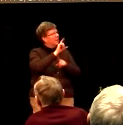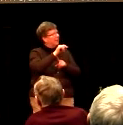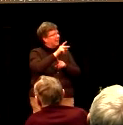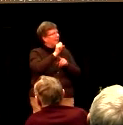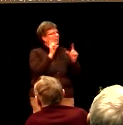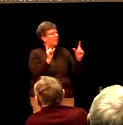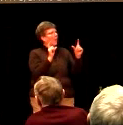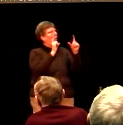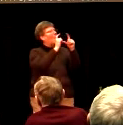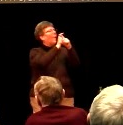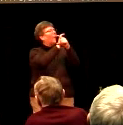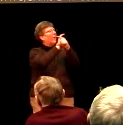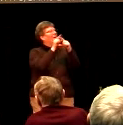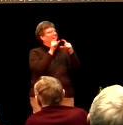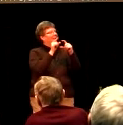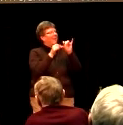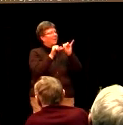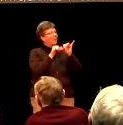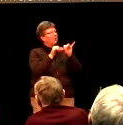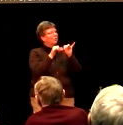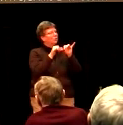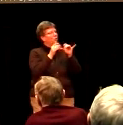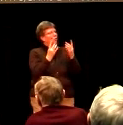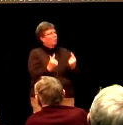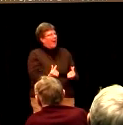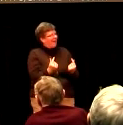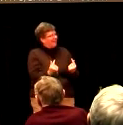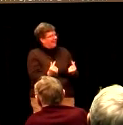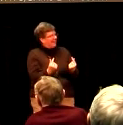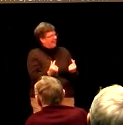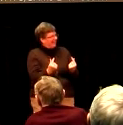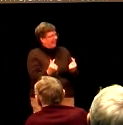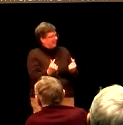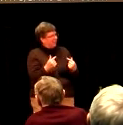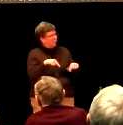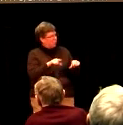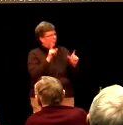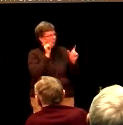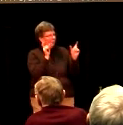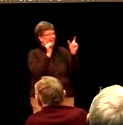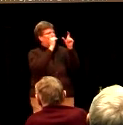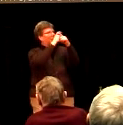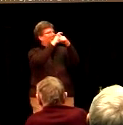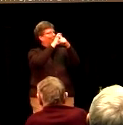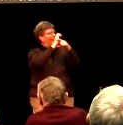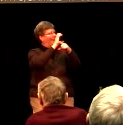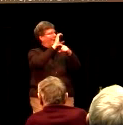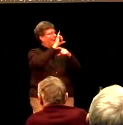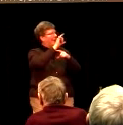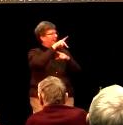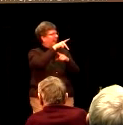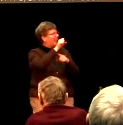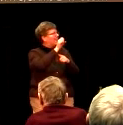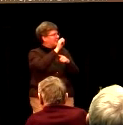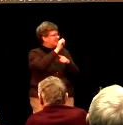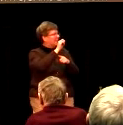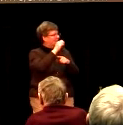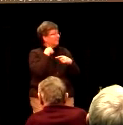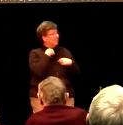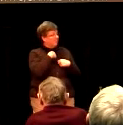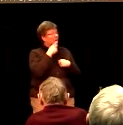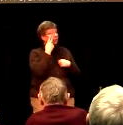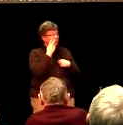at the top of the atmosphere. And students were involved. And so we do see NASA really impacting a lot of the lives of our